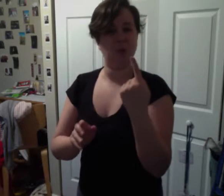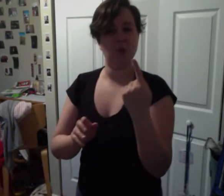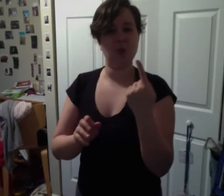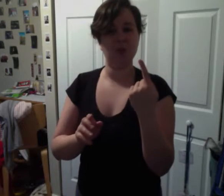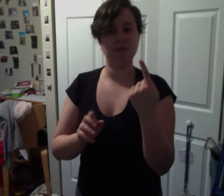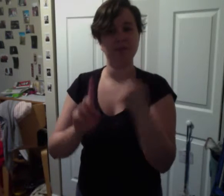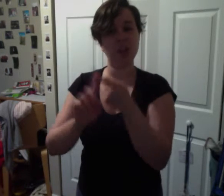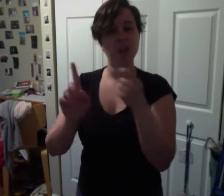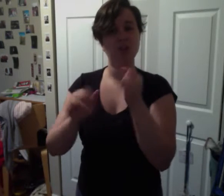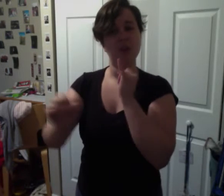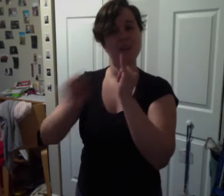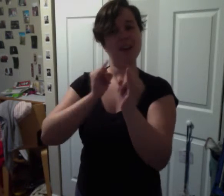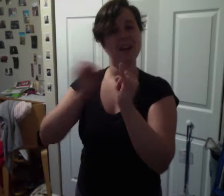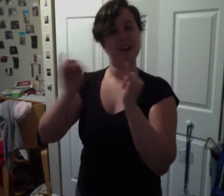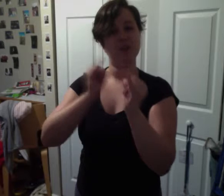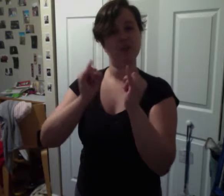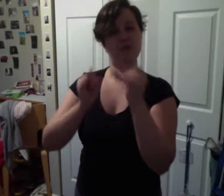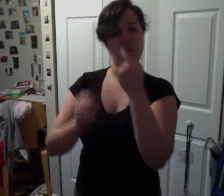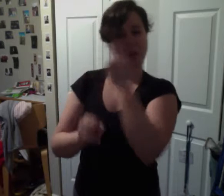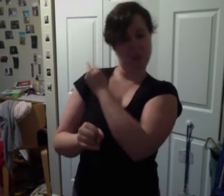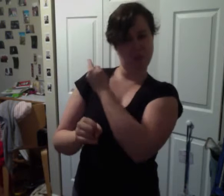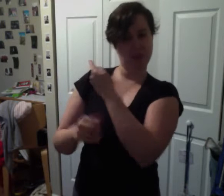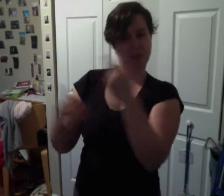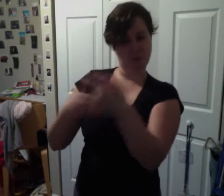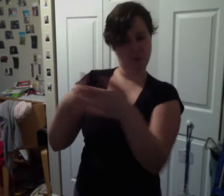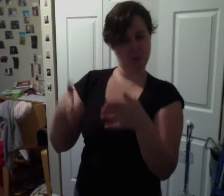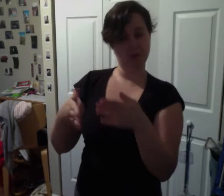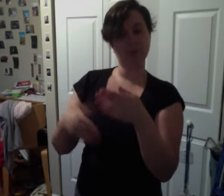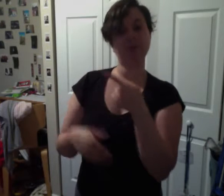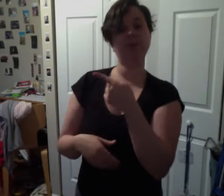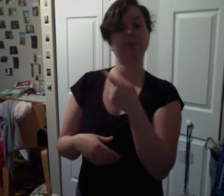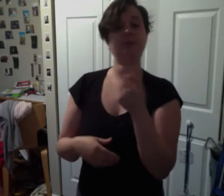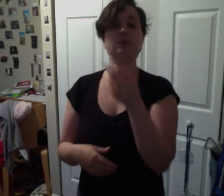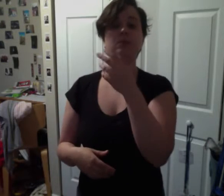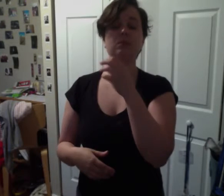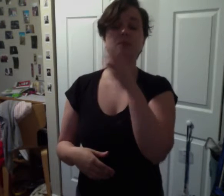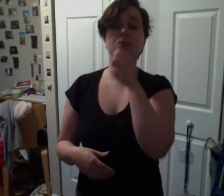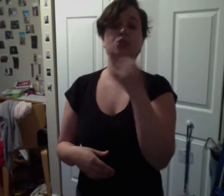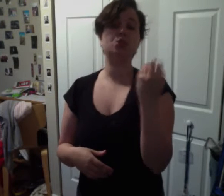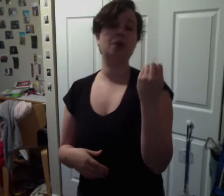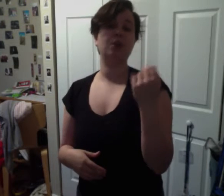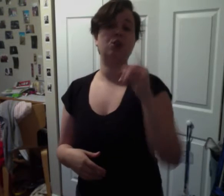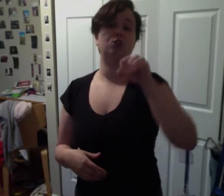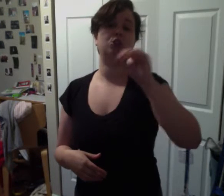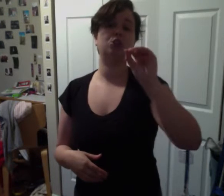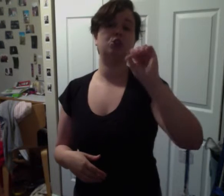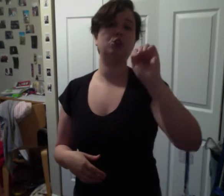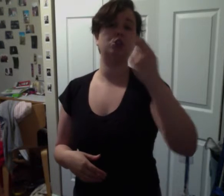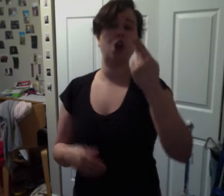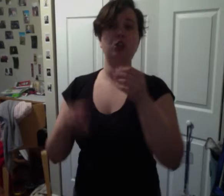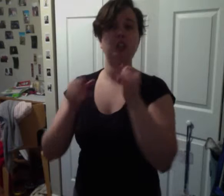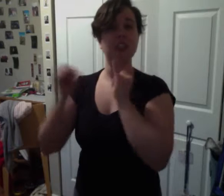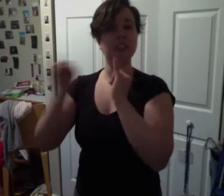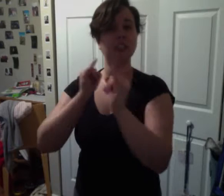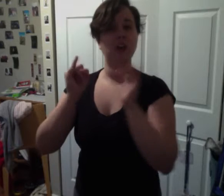original Grand Central booth. This is 12-year-old Joshua Littman interviewing his mother, Sarah. Josh has Asperger's